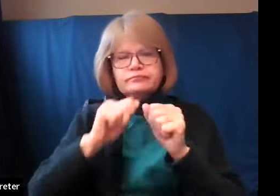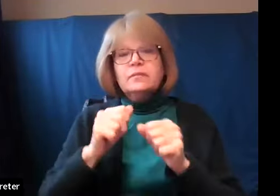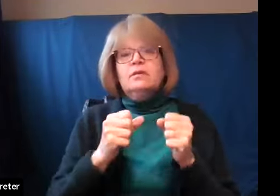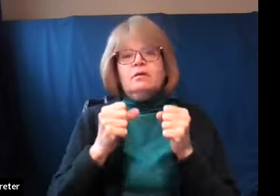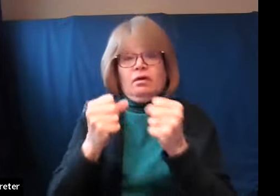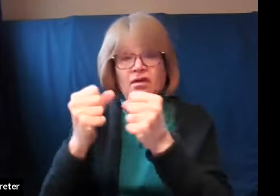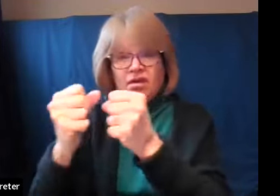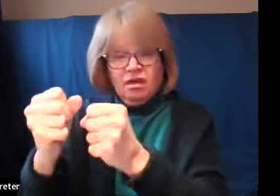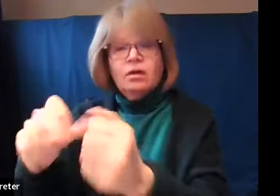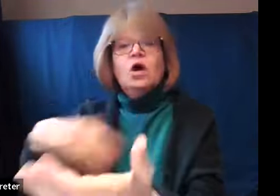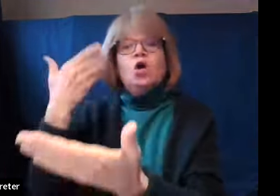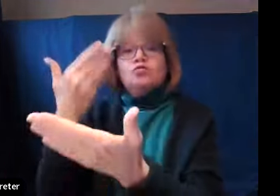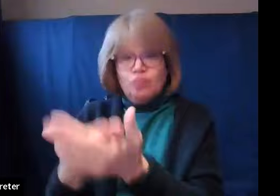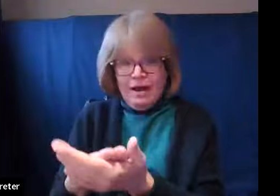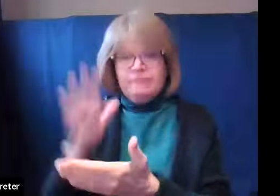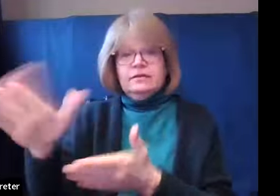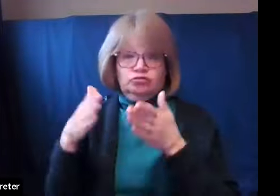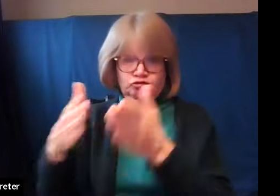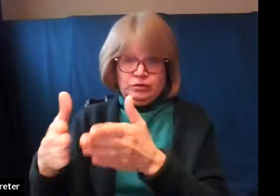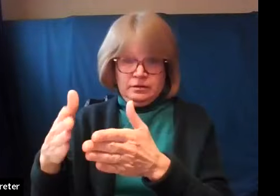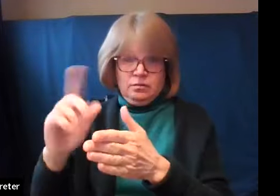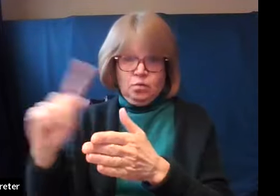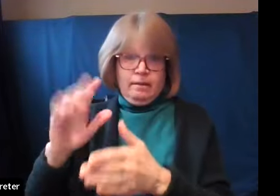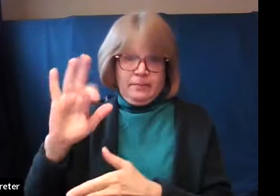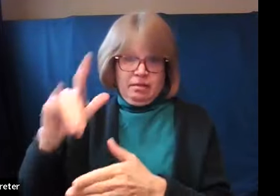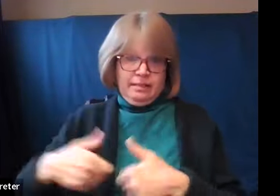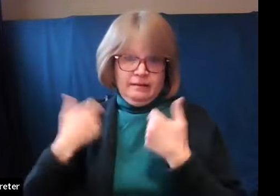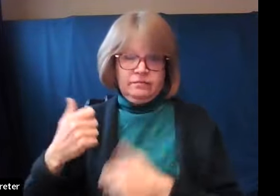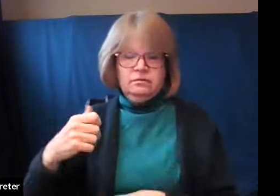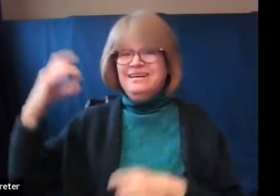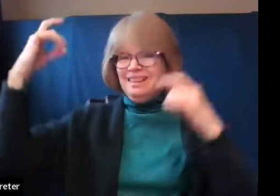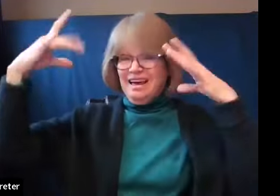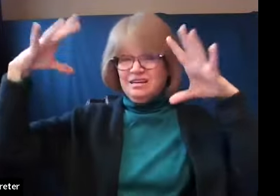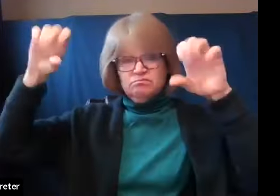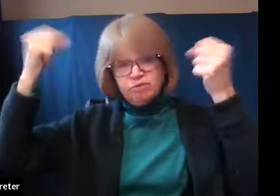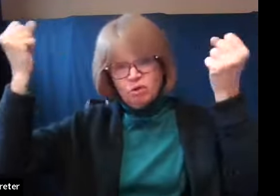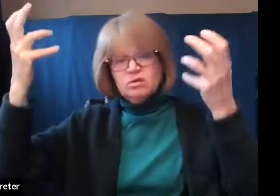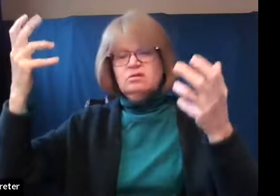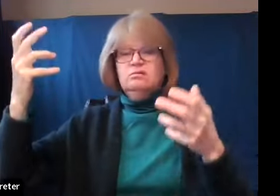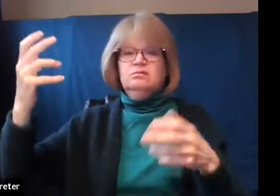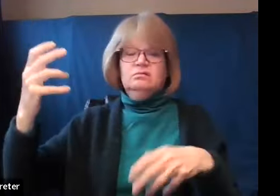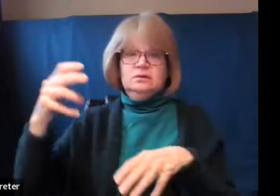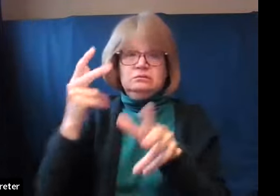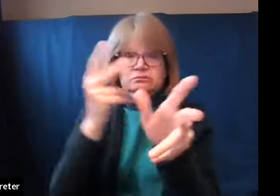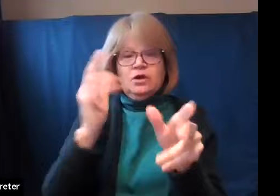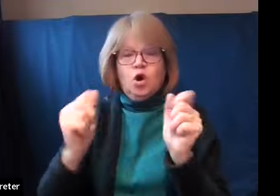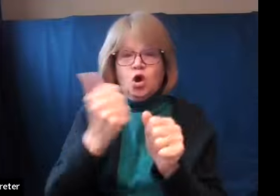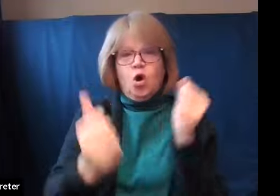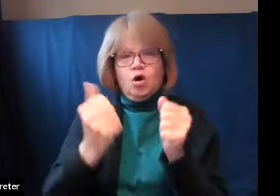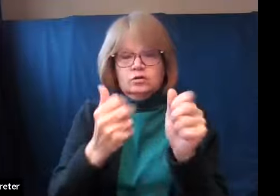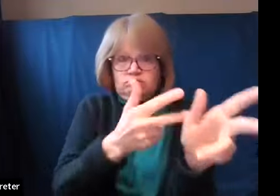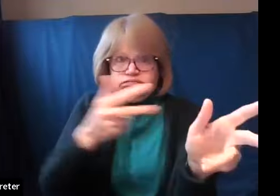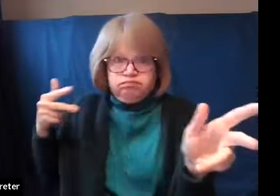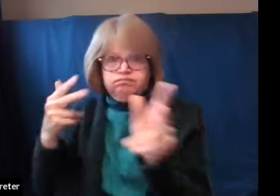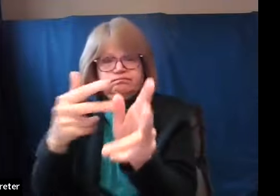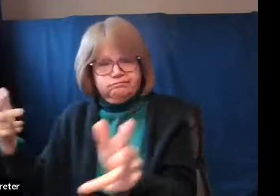at the littered street where Billy resided. Streetlights broken, the car's headlamps exposed tightly packed homes.